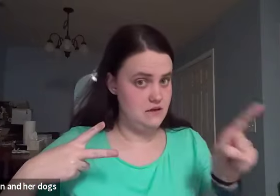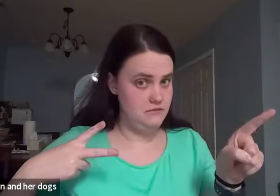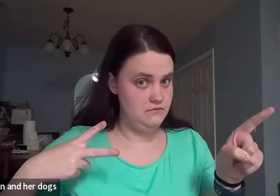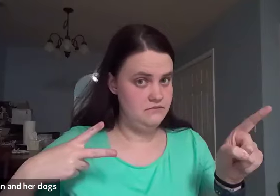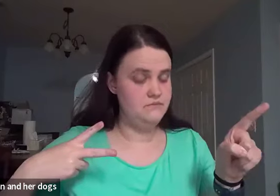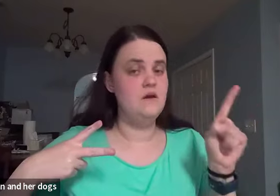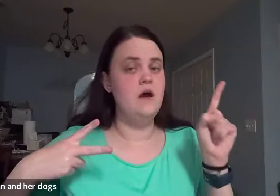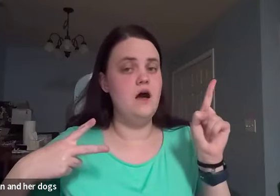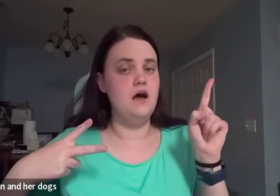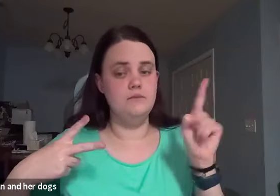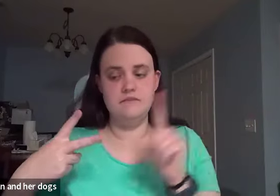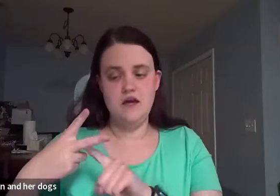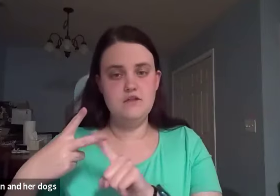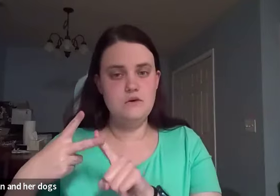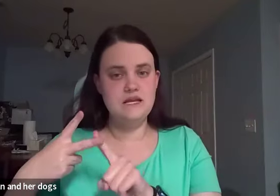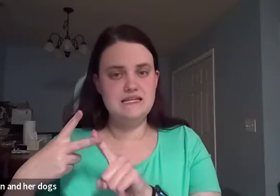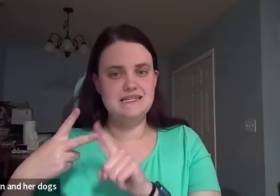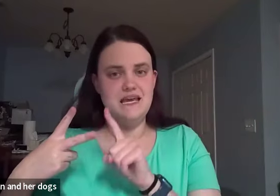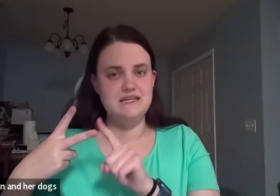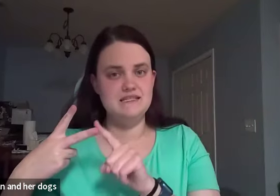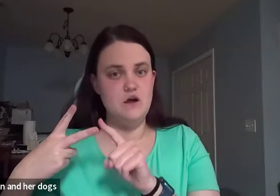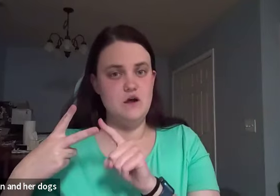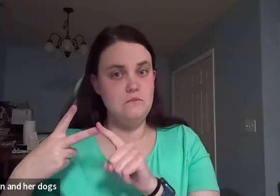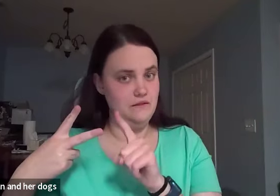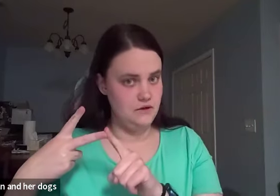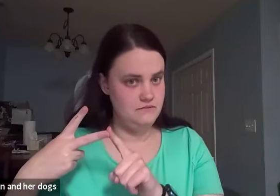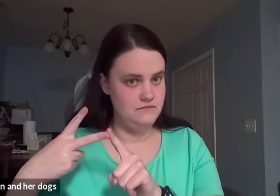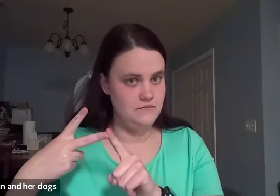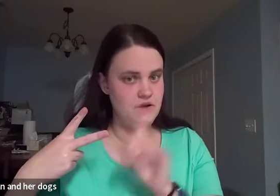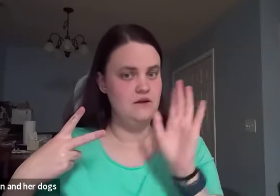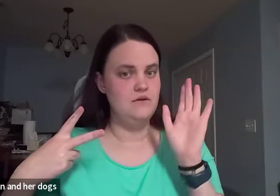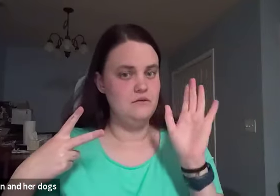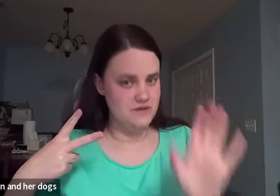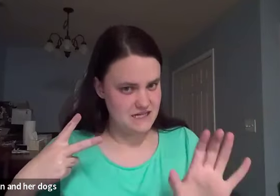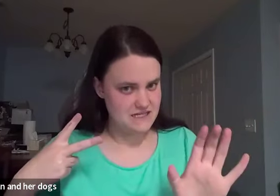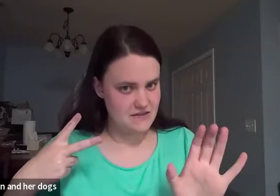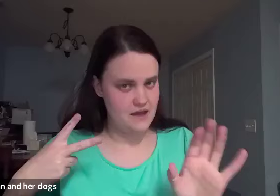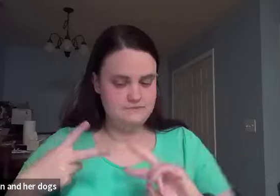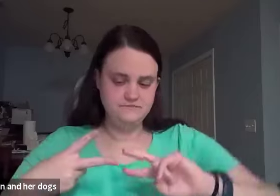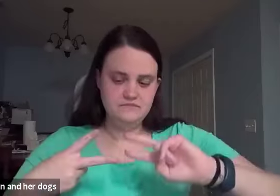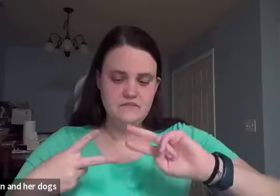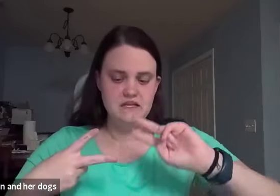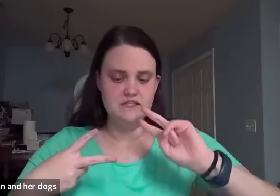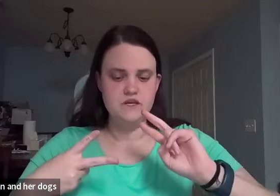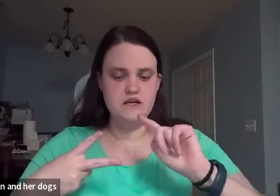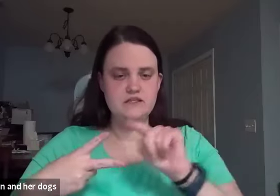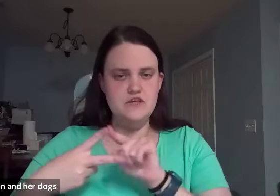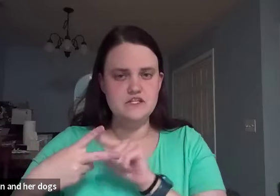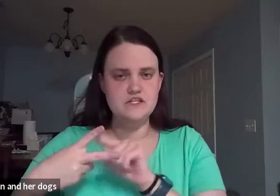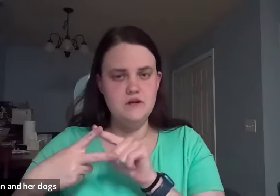ASL. The other one is ASL me learn. The reason I say that is because this one,